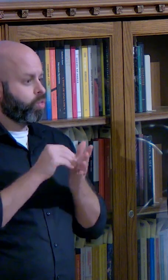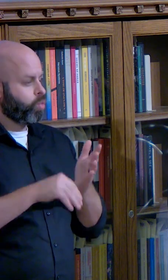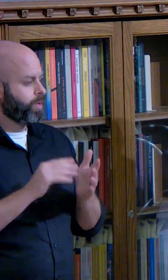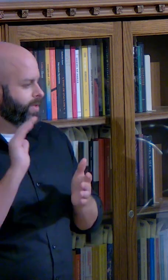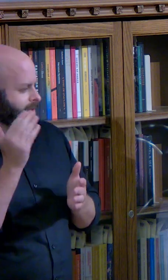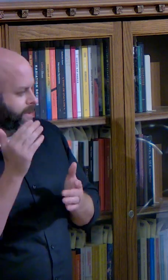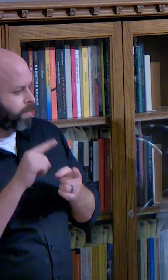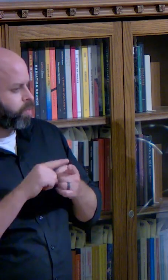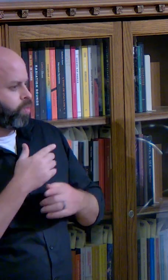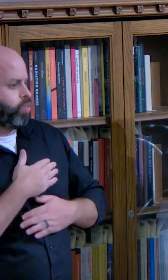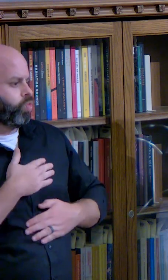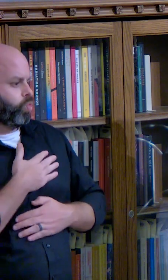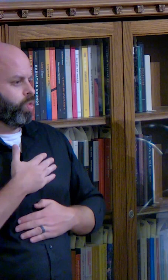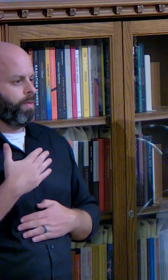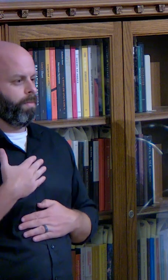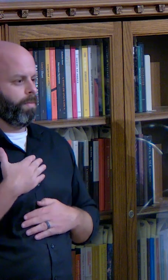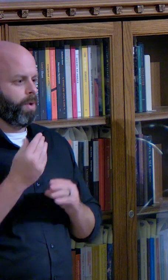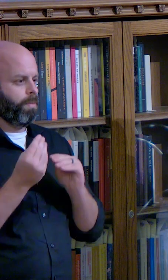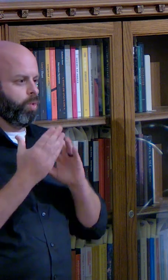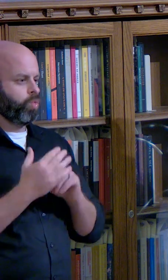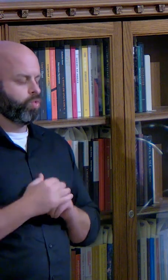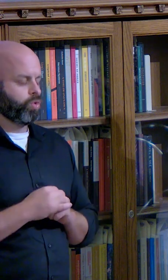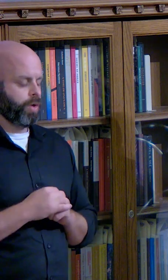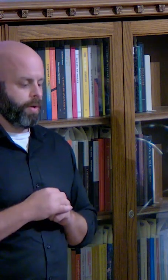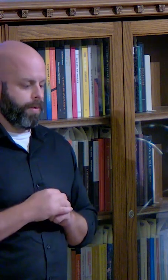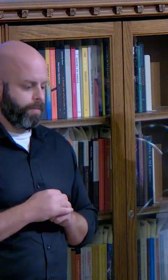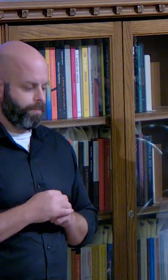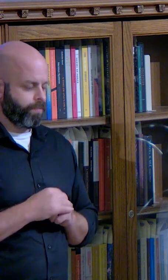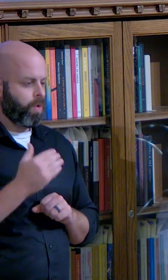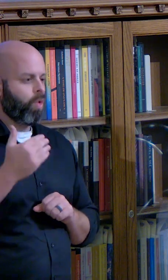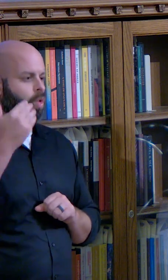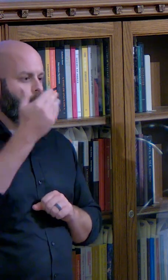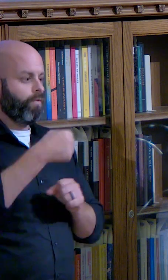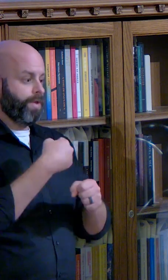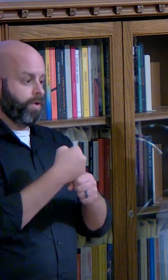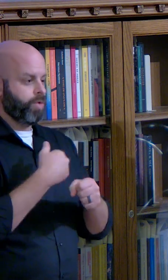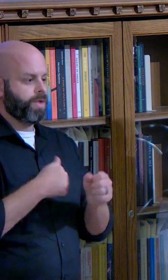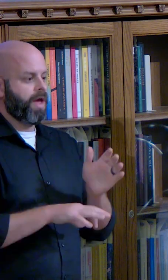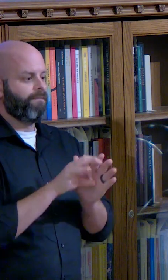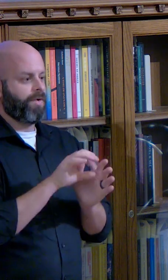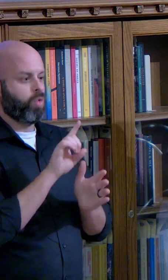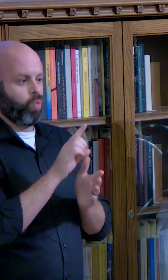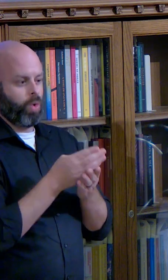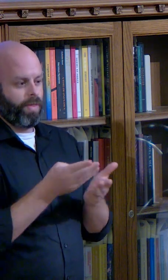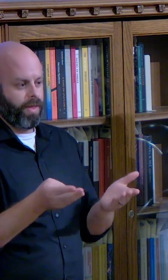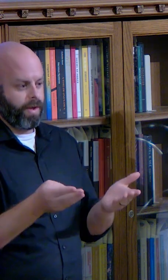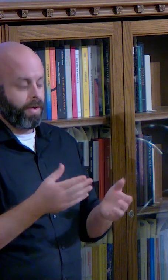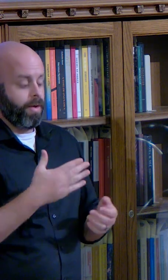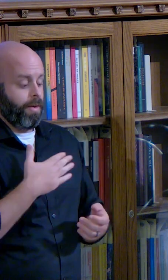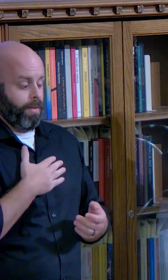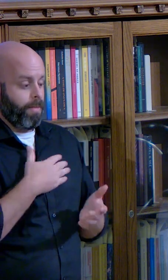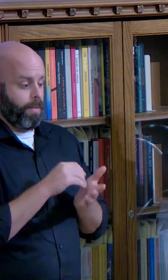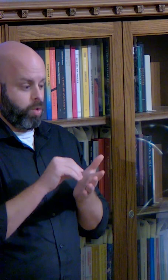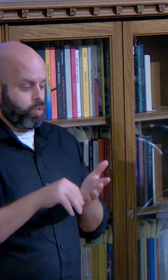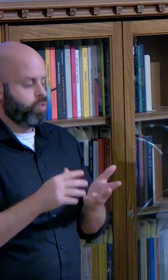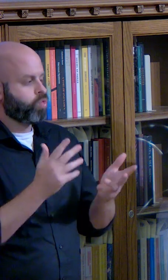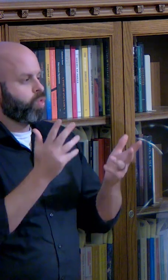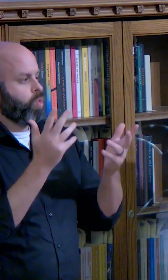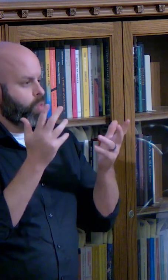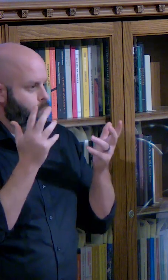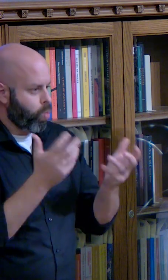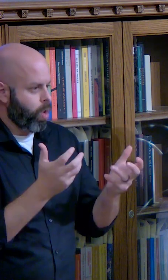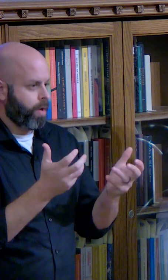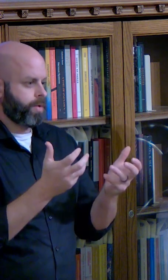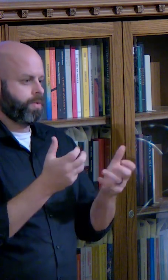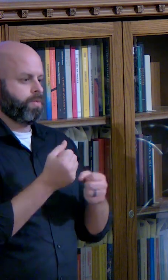to enjoy this approach over the years I found one thing my students want to be agents